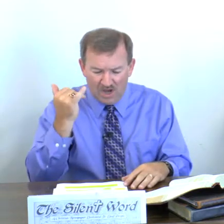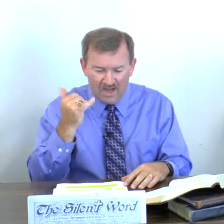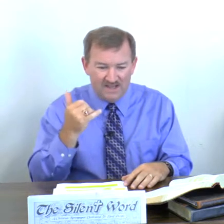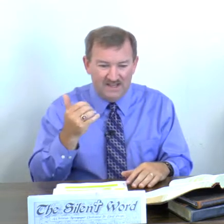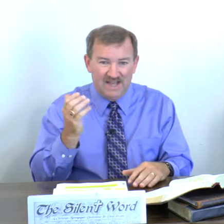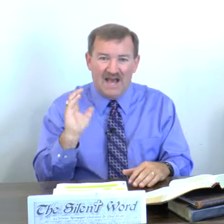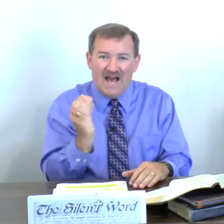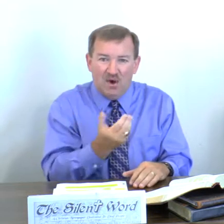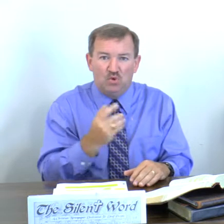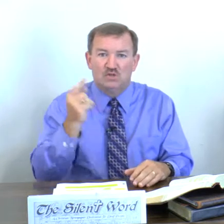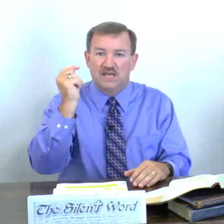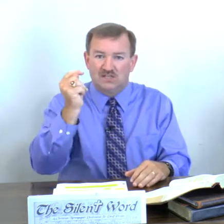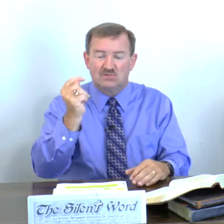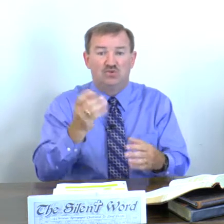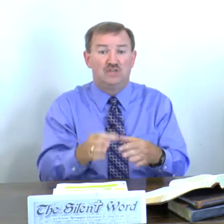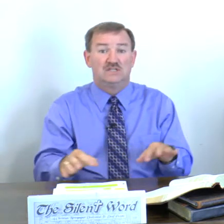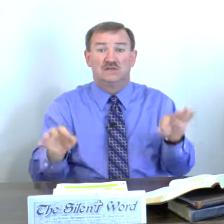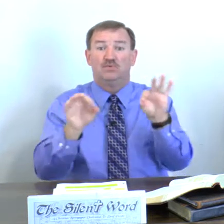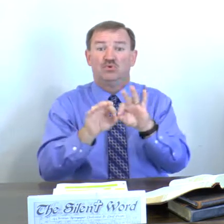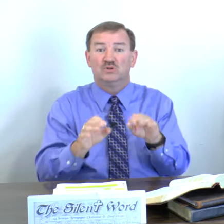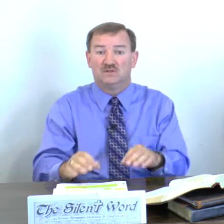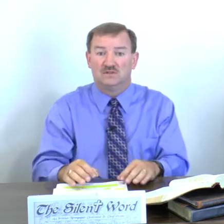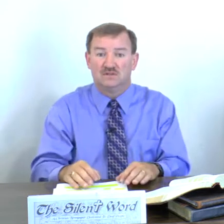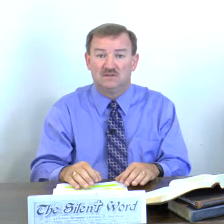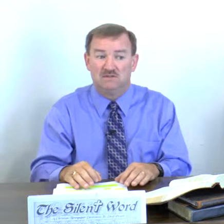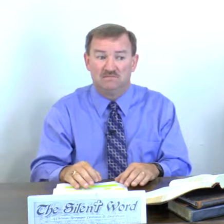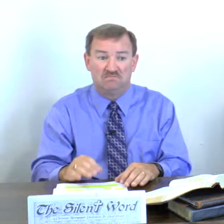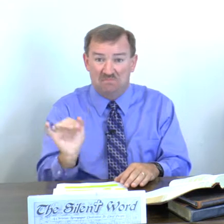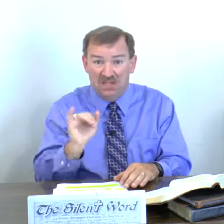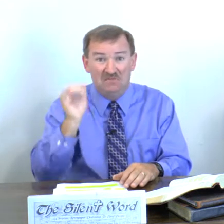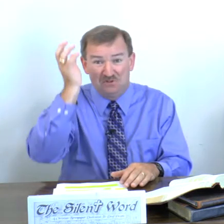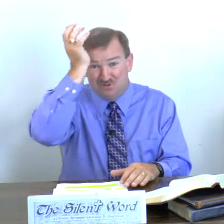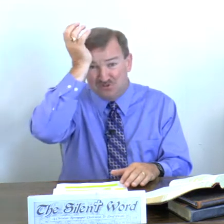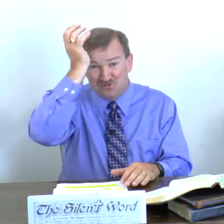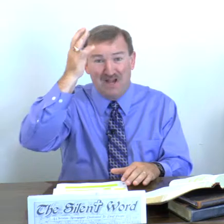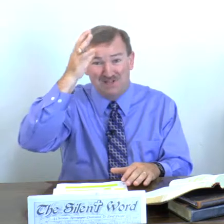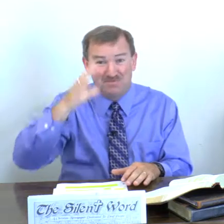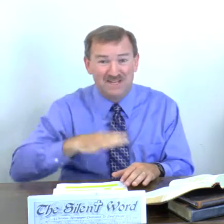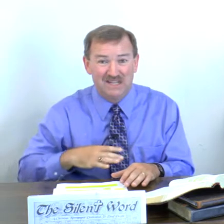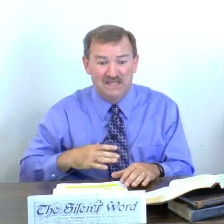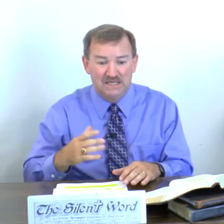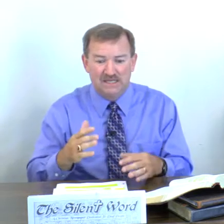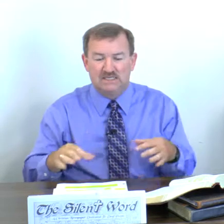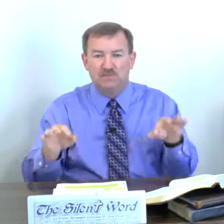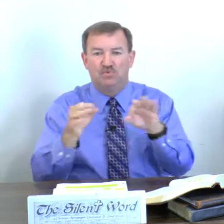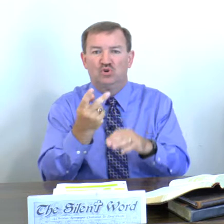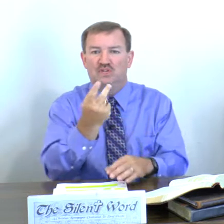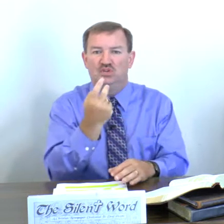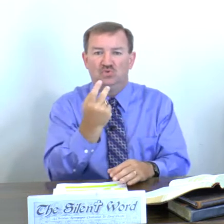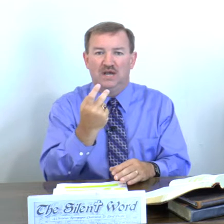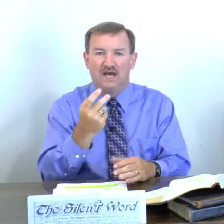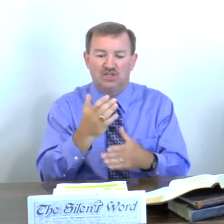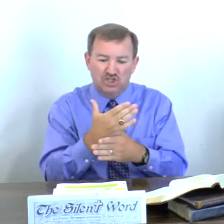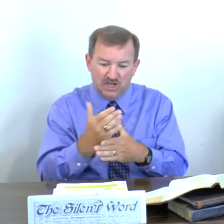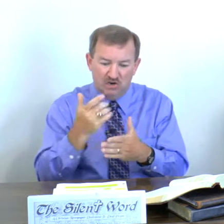Why? Our testimony is important, even to the trash men. It's important that you and I share